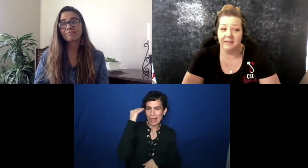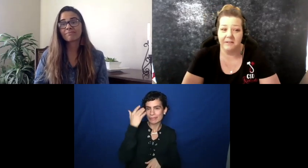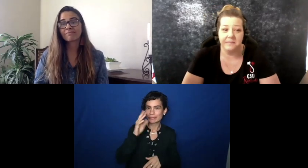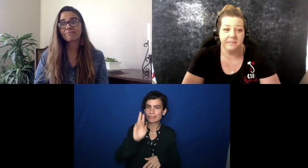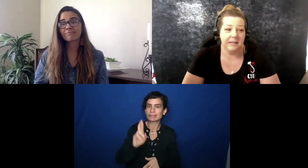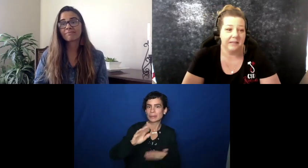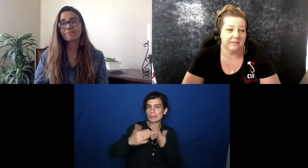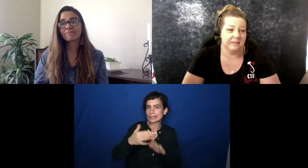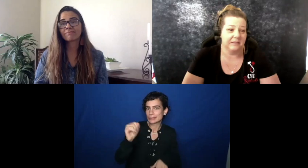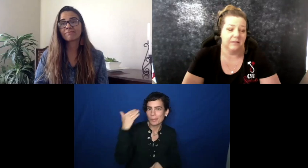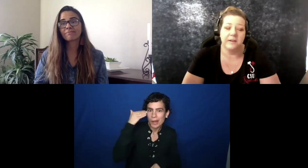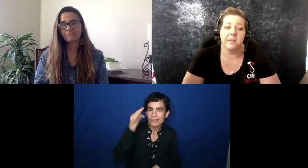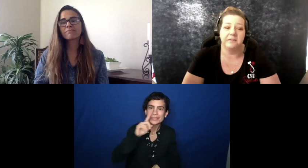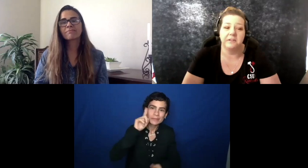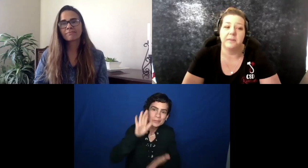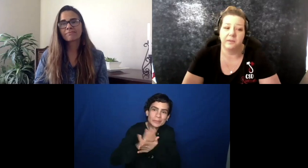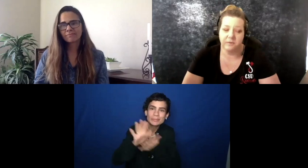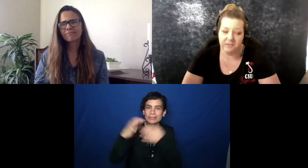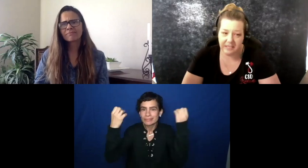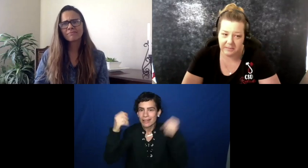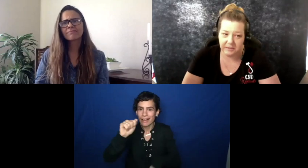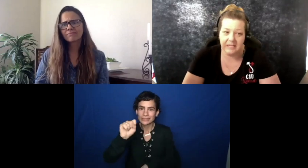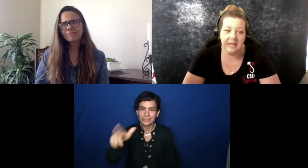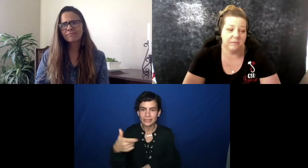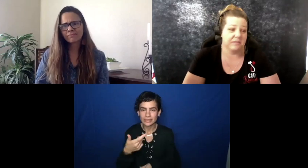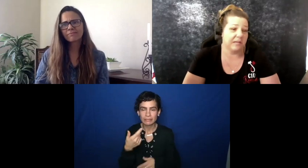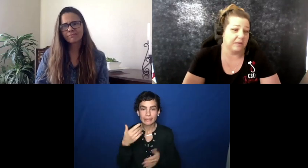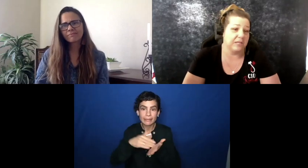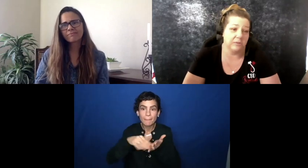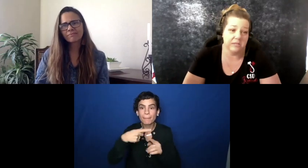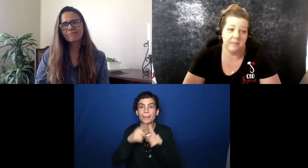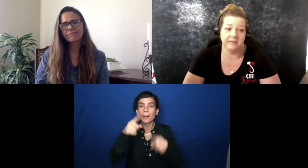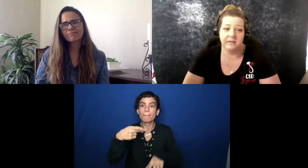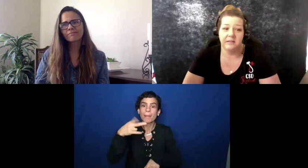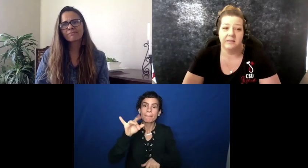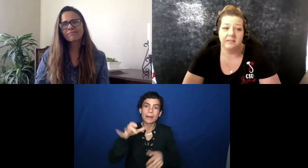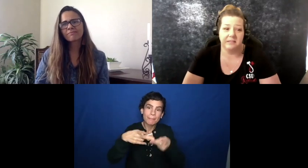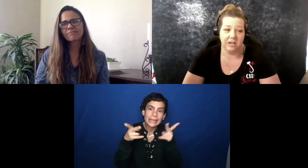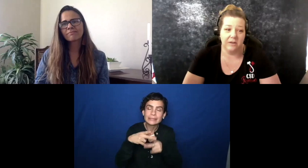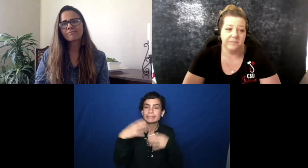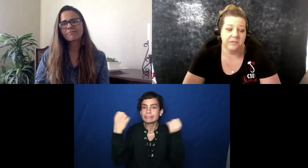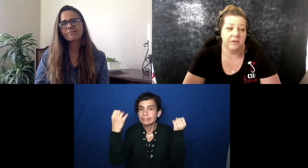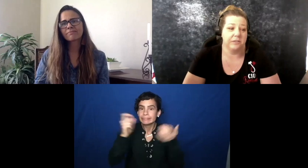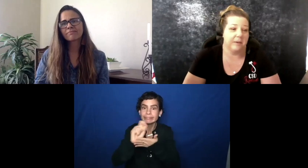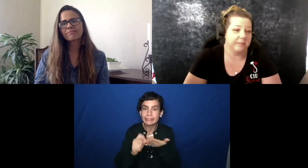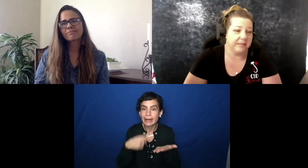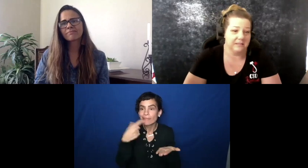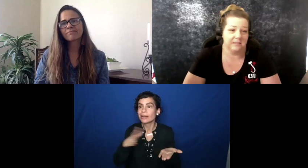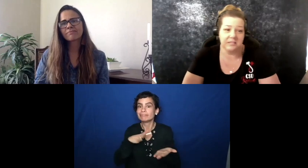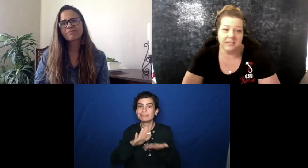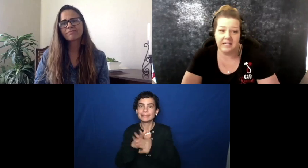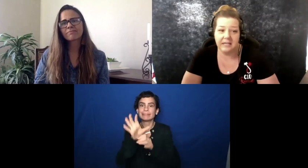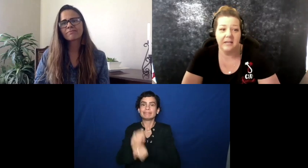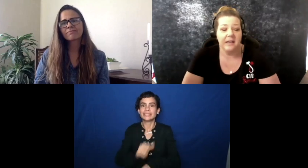love. They're very mindful about the Riverside community, and the Riverside community knows about CSDR. So if you go to public places